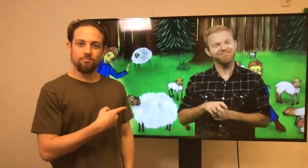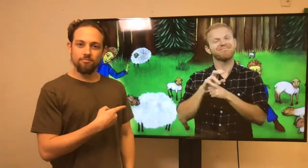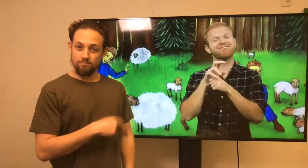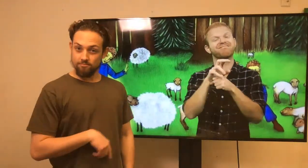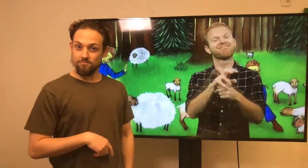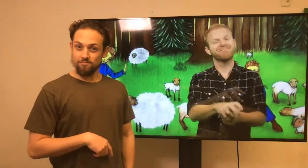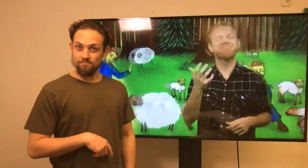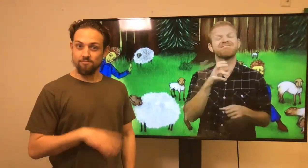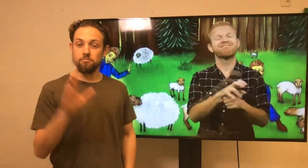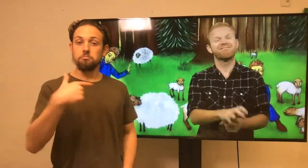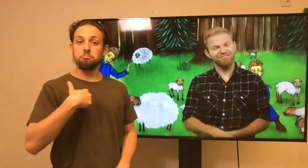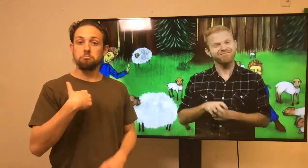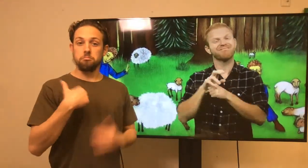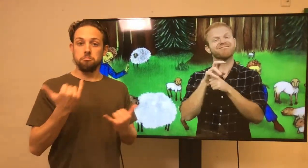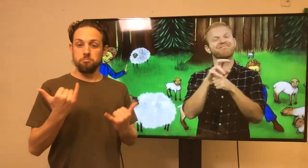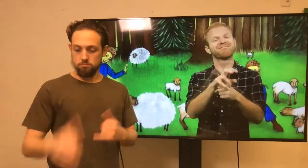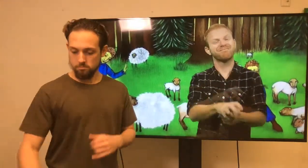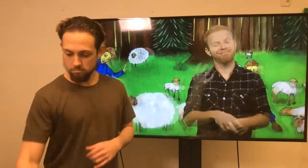day, day in and day out.